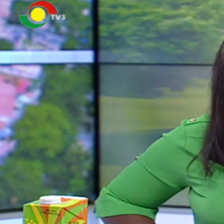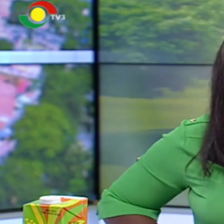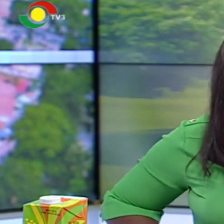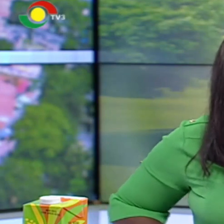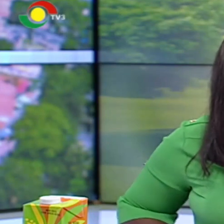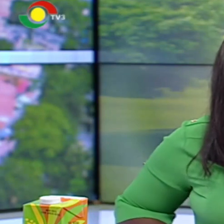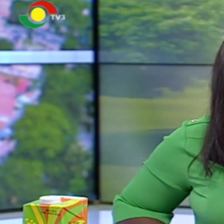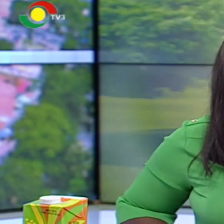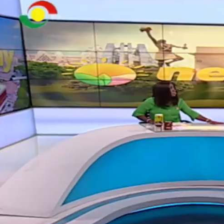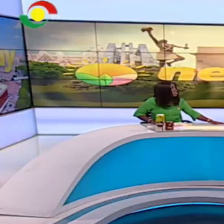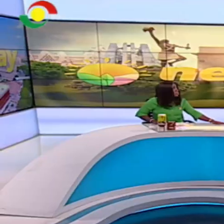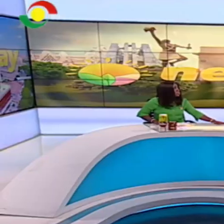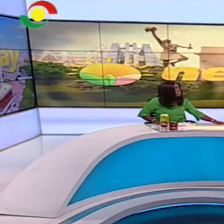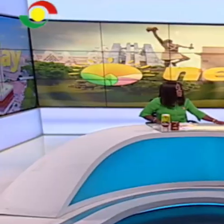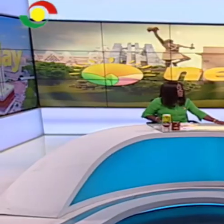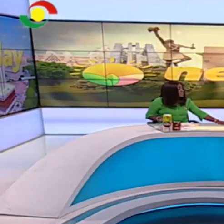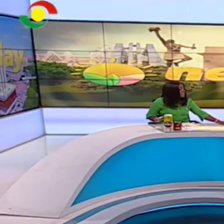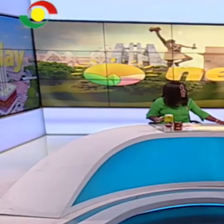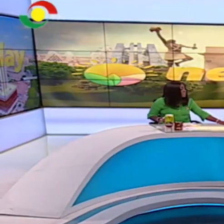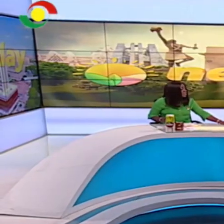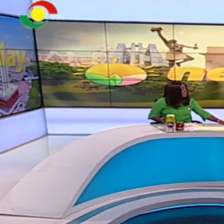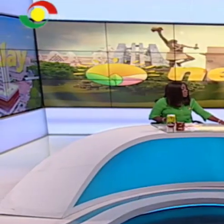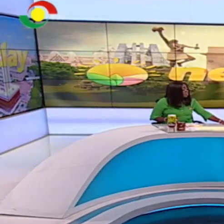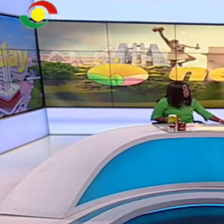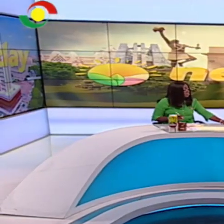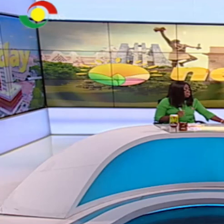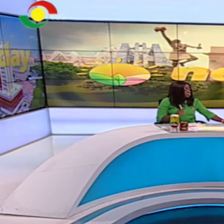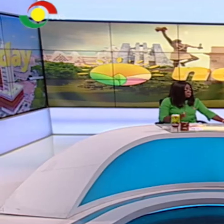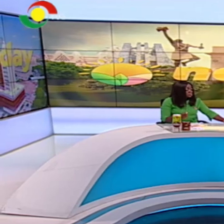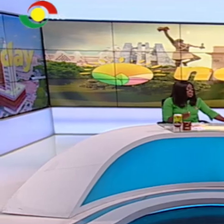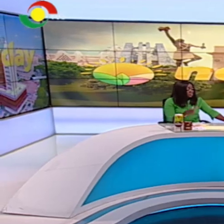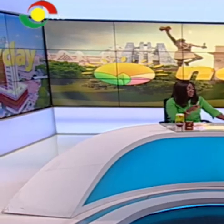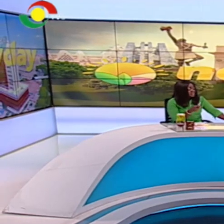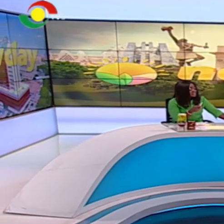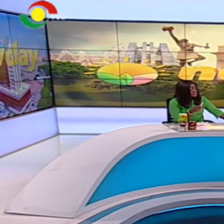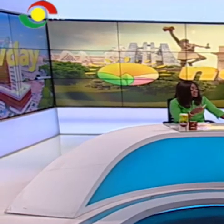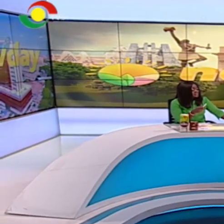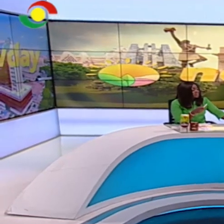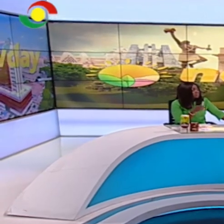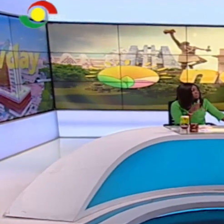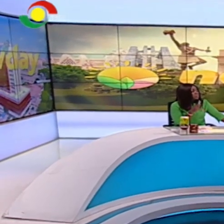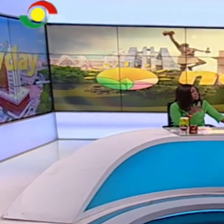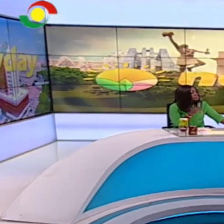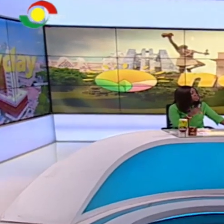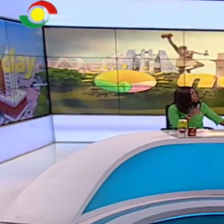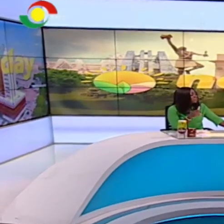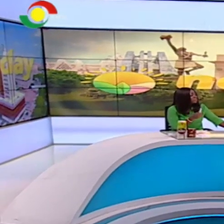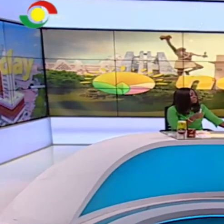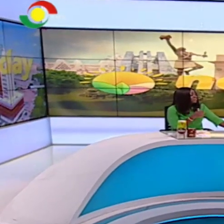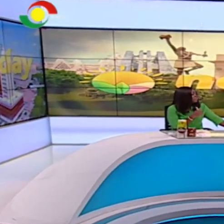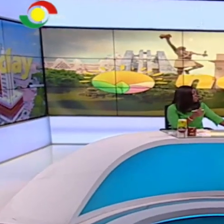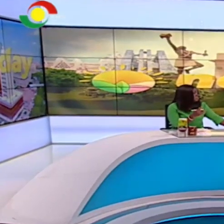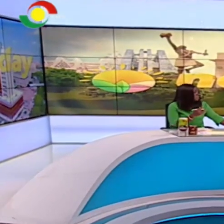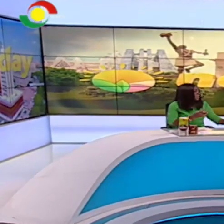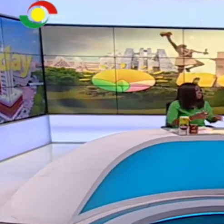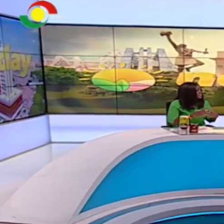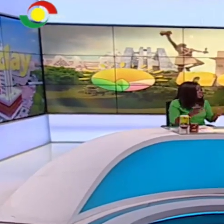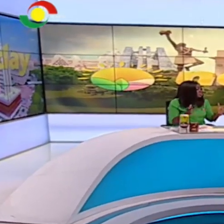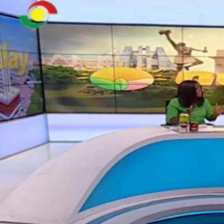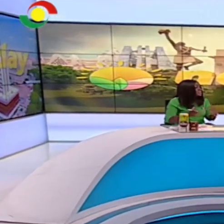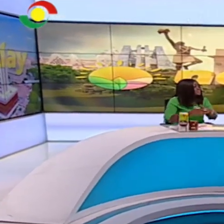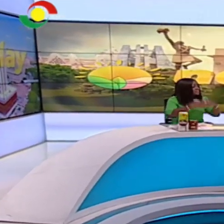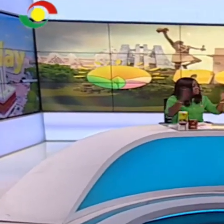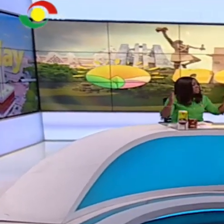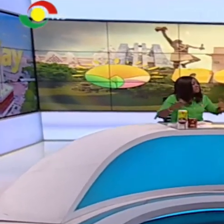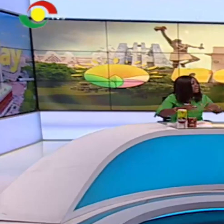for me, what is clear was what the minister said, that we are not doing by force, like